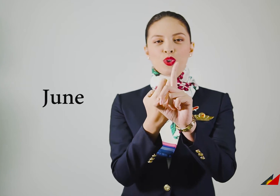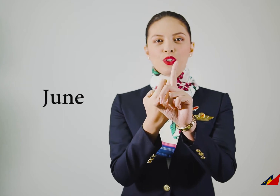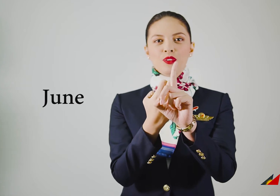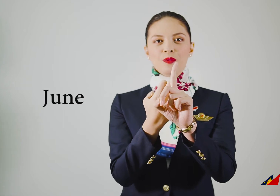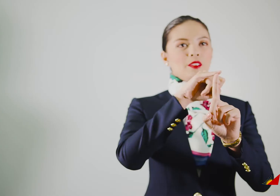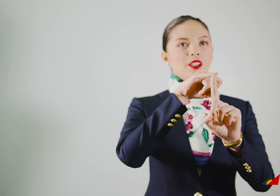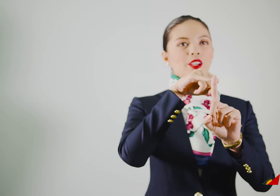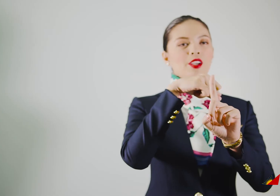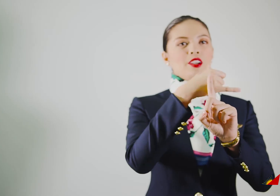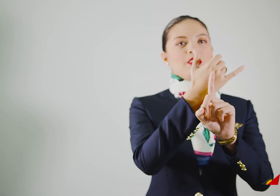June,